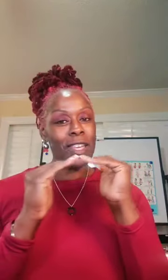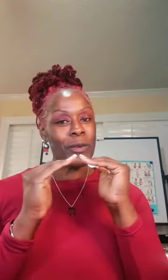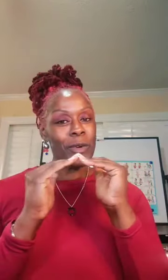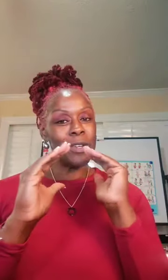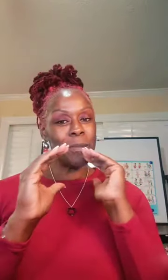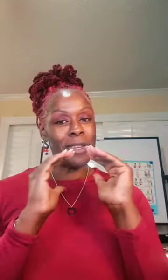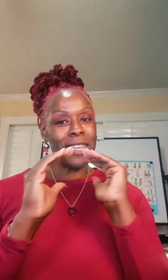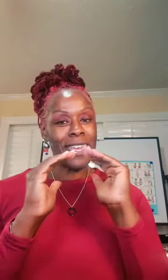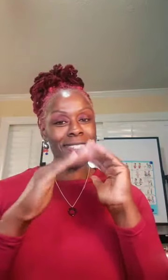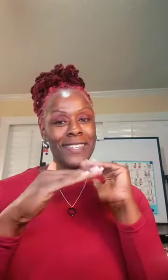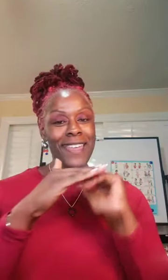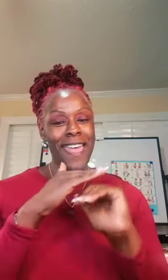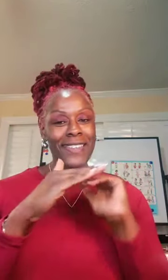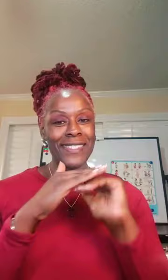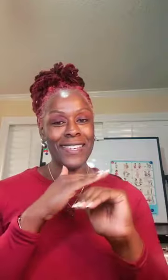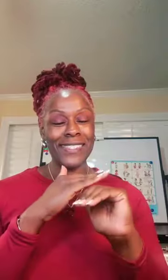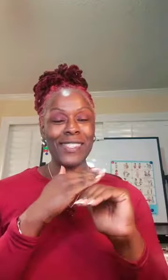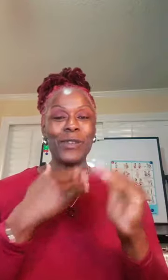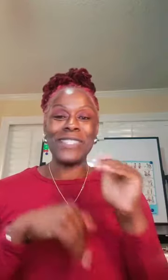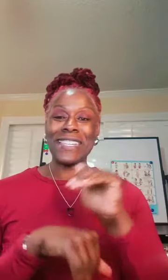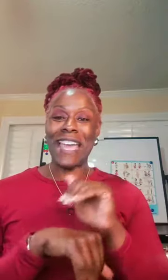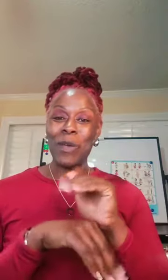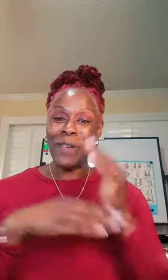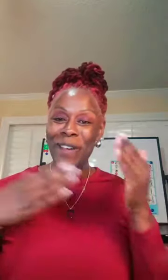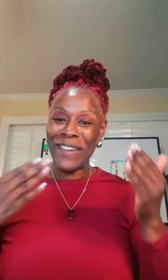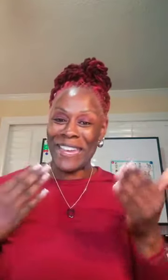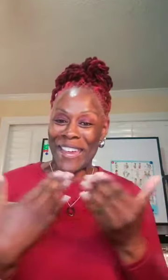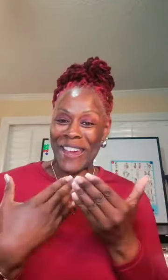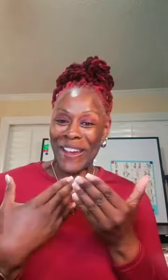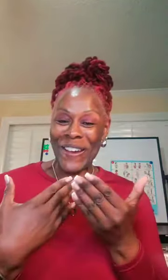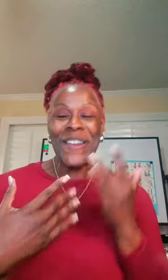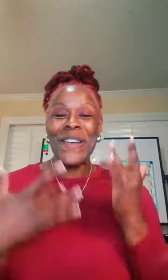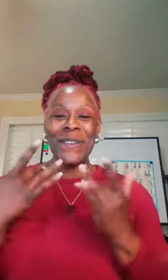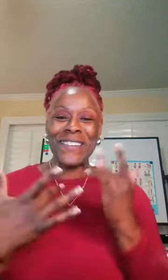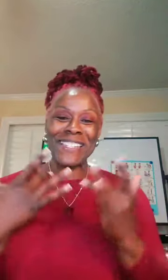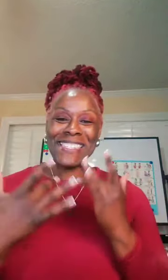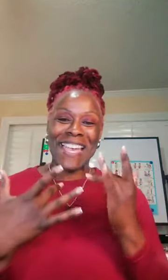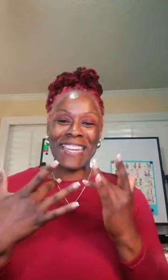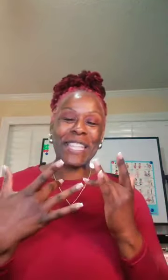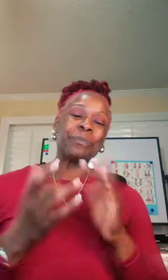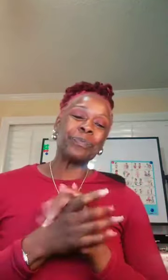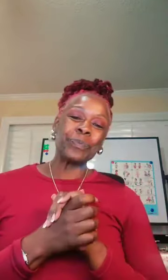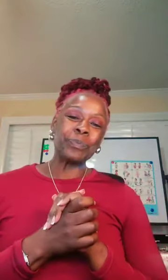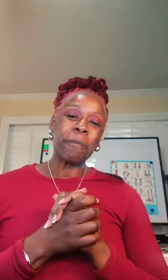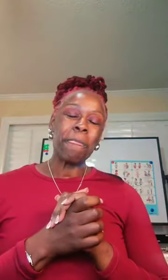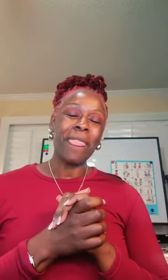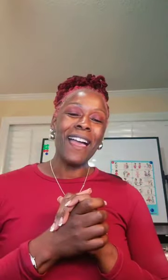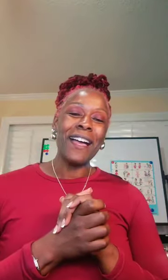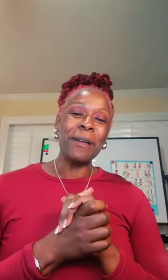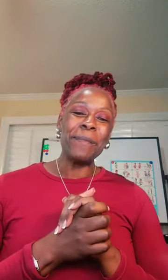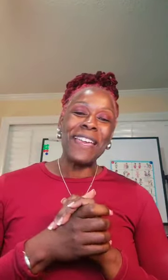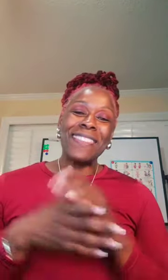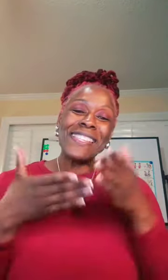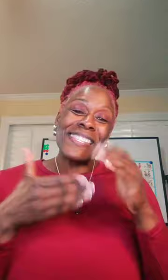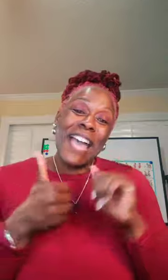equal communication access. So tonight we are here. We're excited. This is how